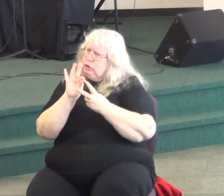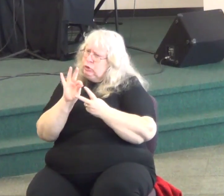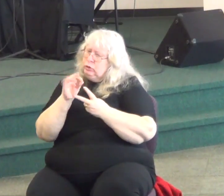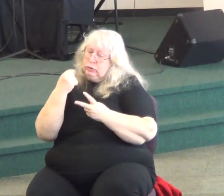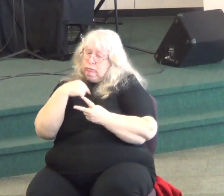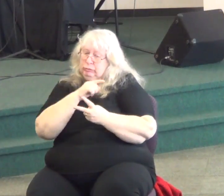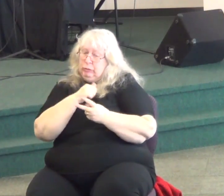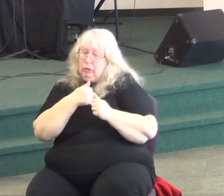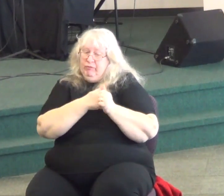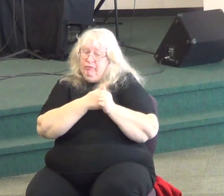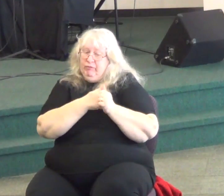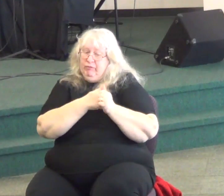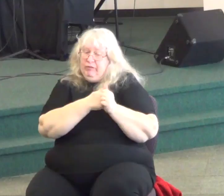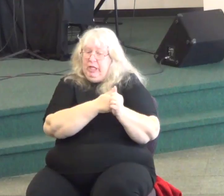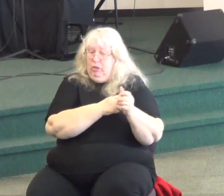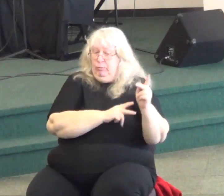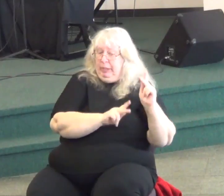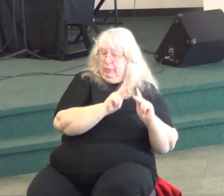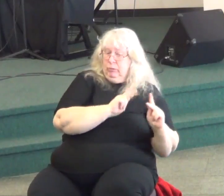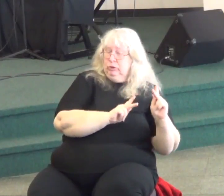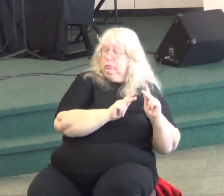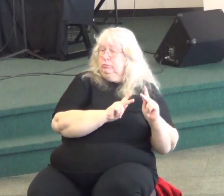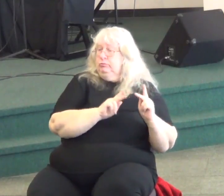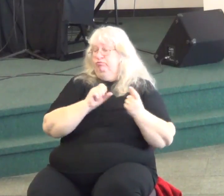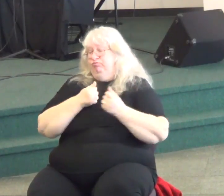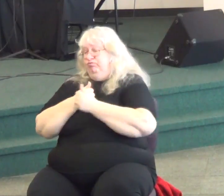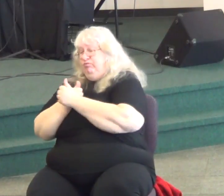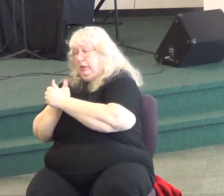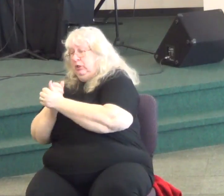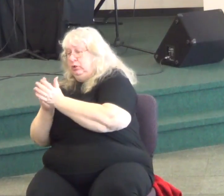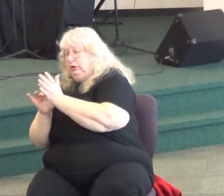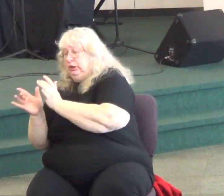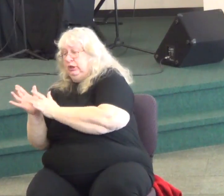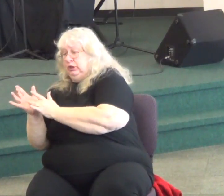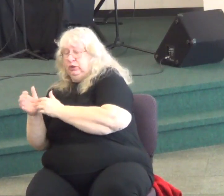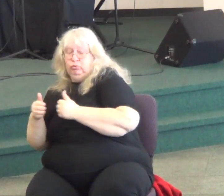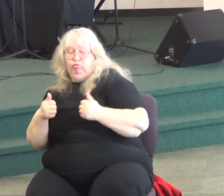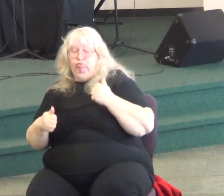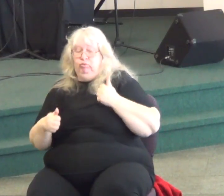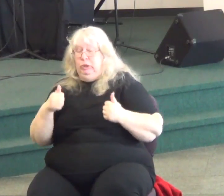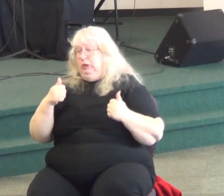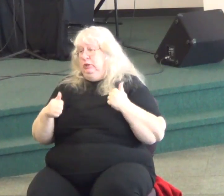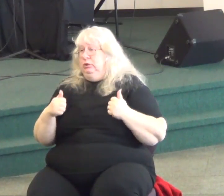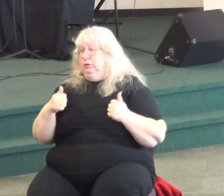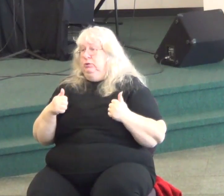they're getting from both sides. There are believers there, and there are haters there.